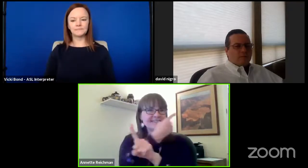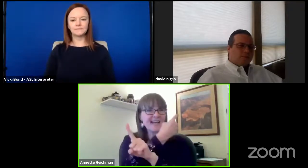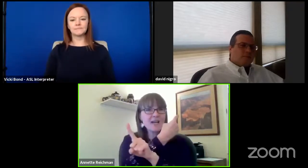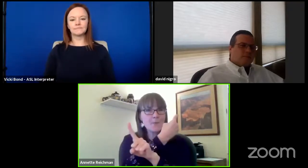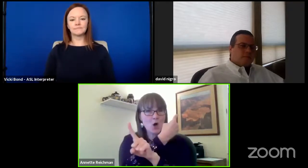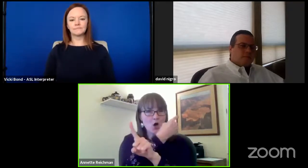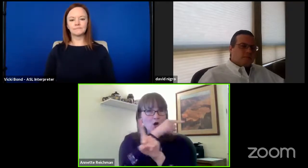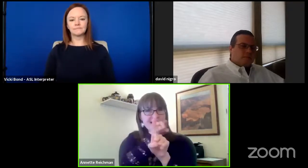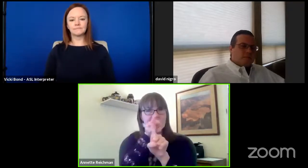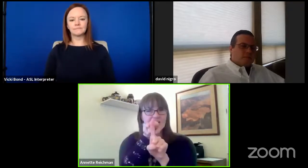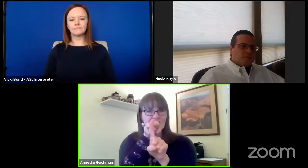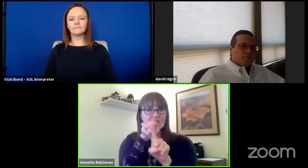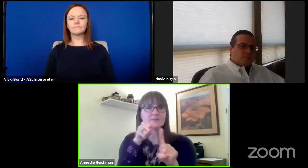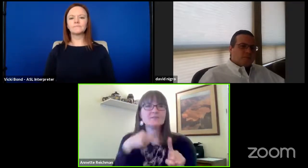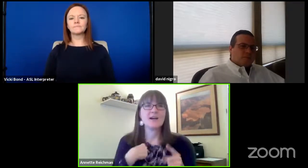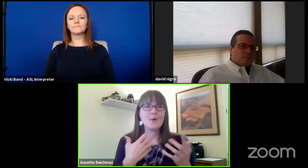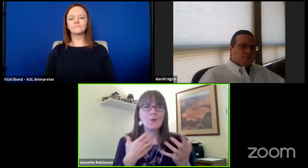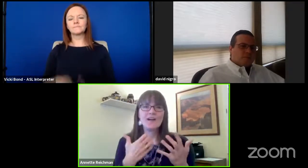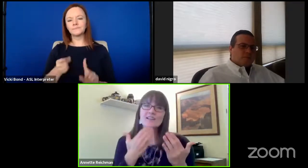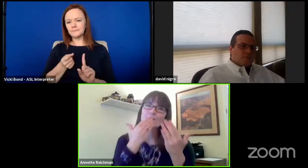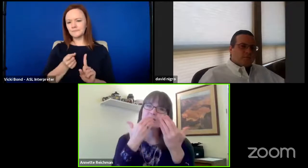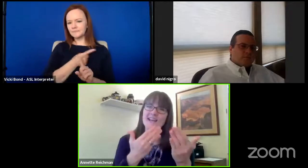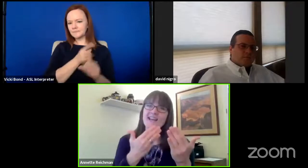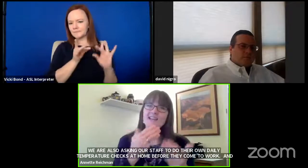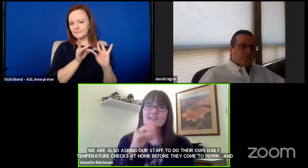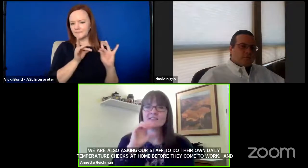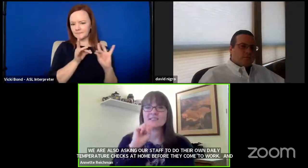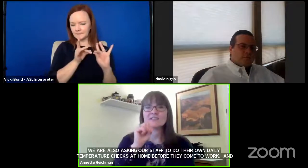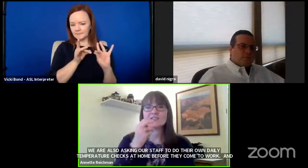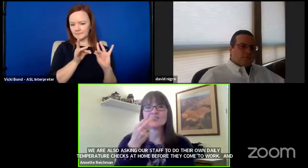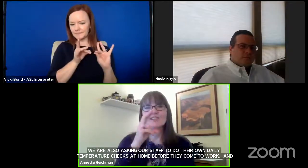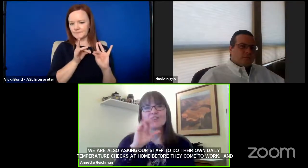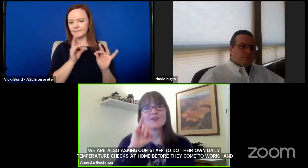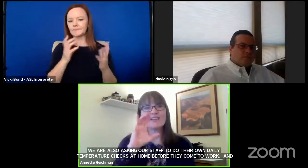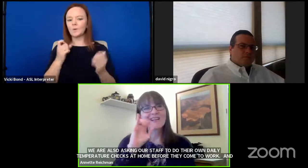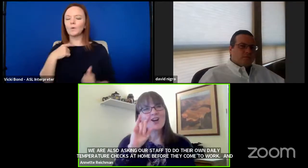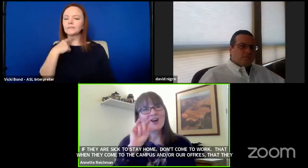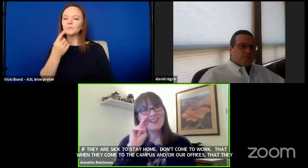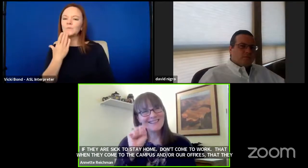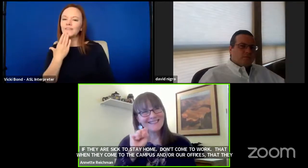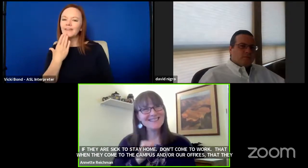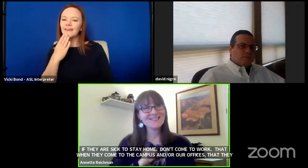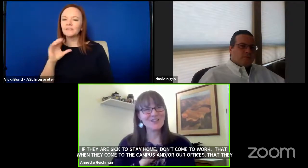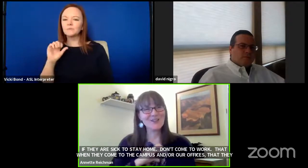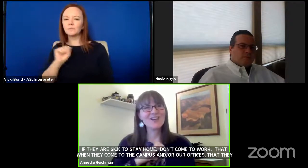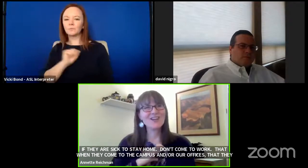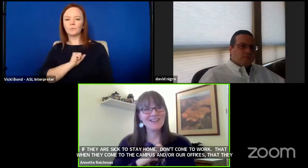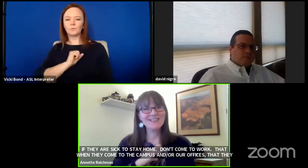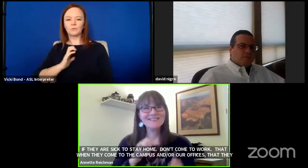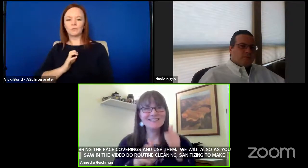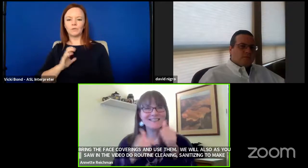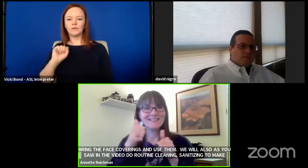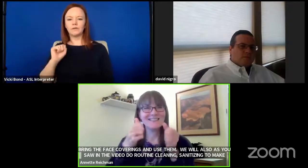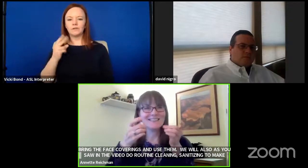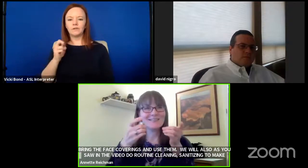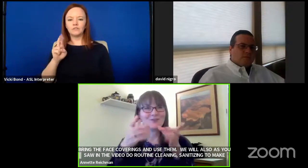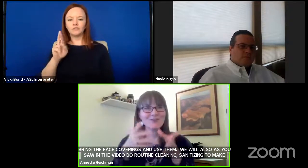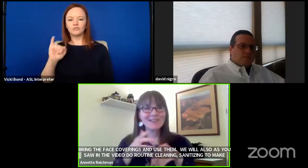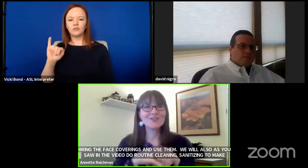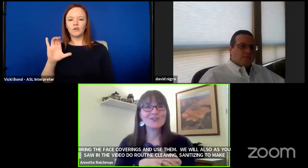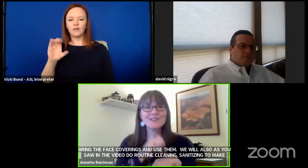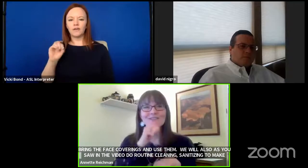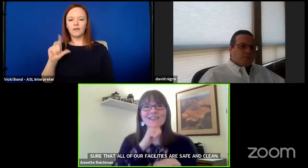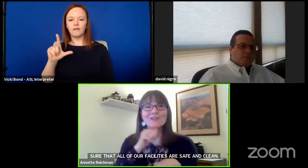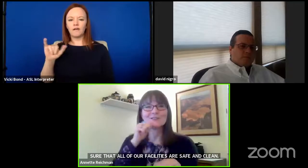Oh, and a sidebar here. I want to thank Sherry Collins, the